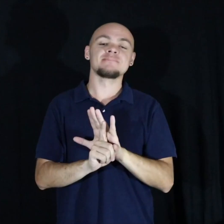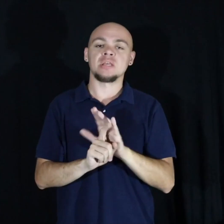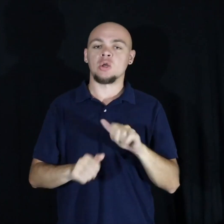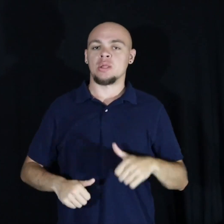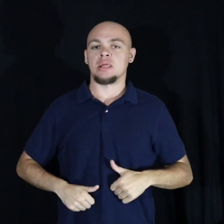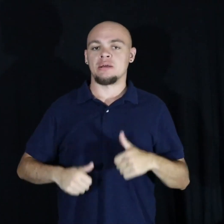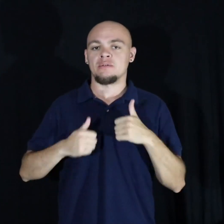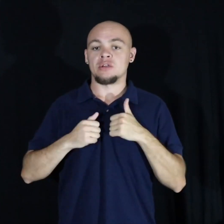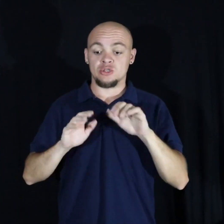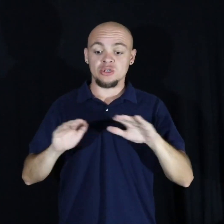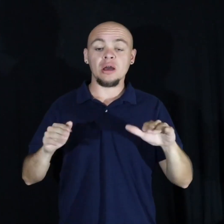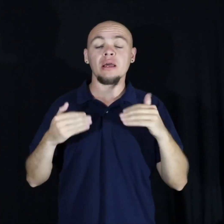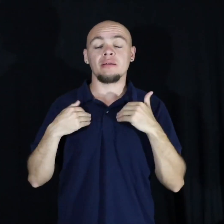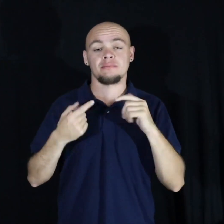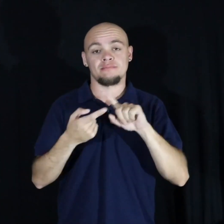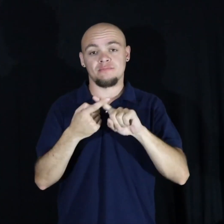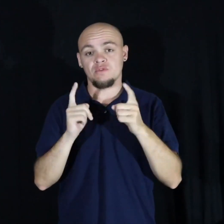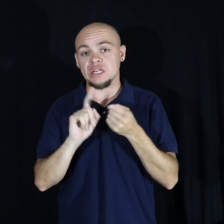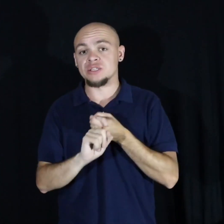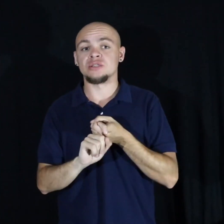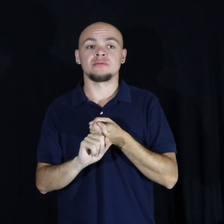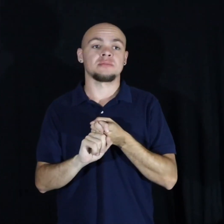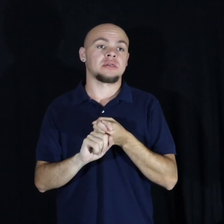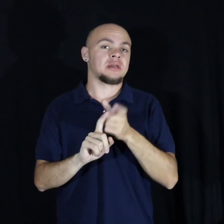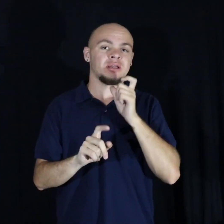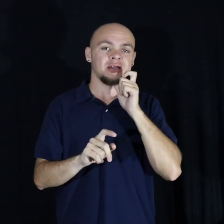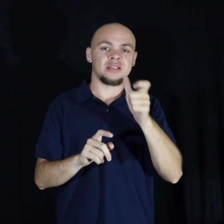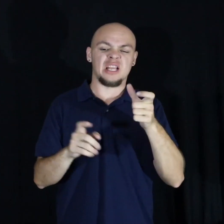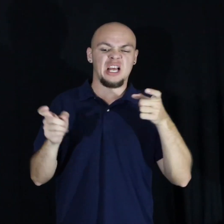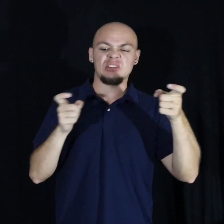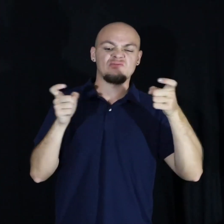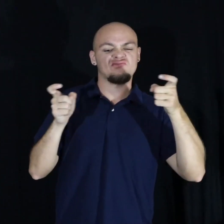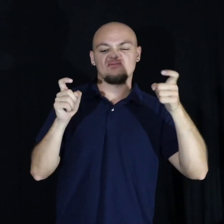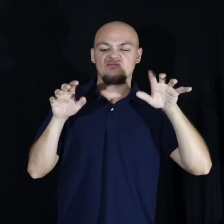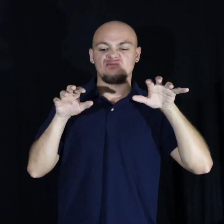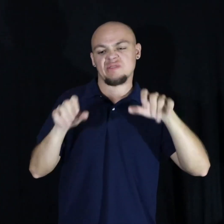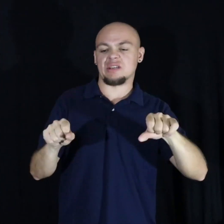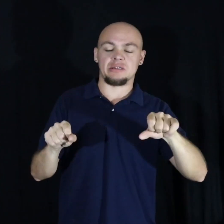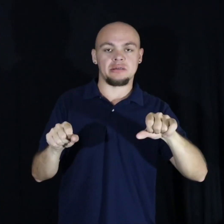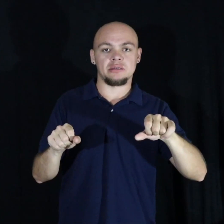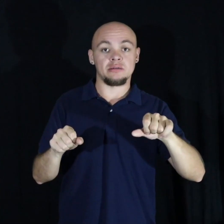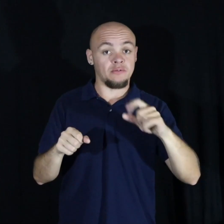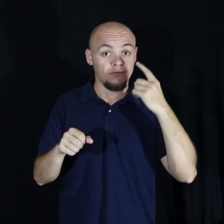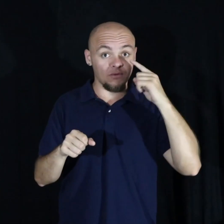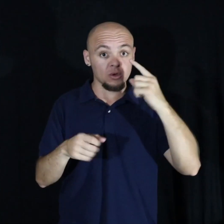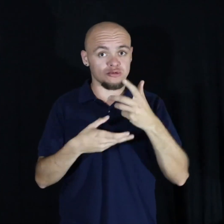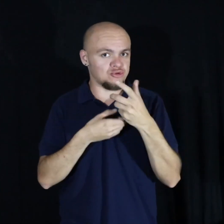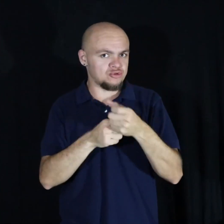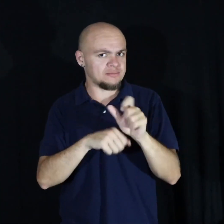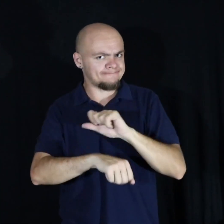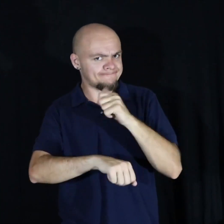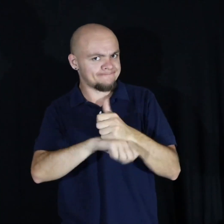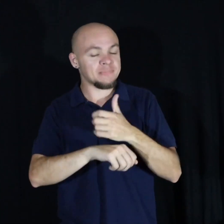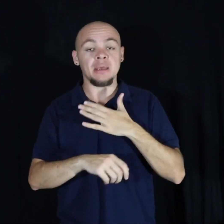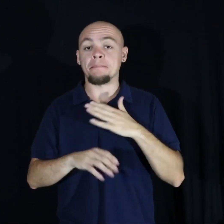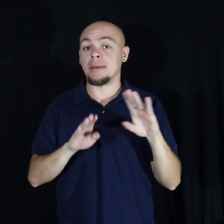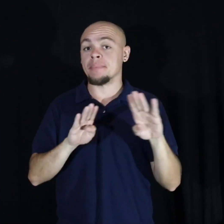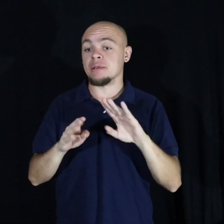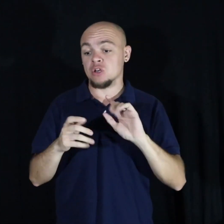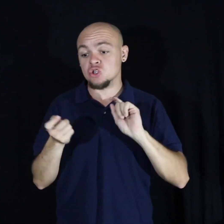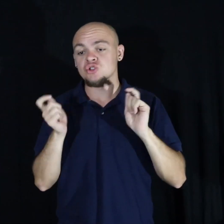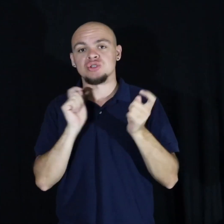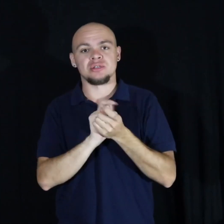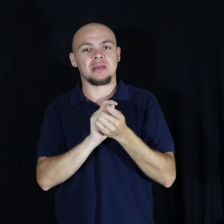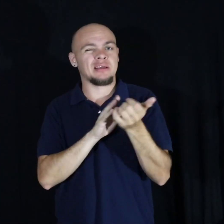give my children friendship, not dictatorship, to establish trust. I had to change my behavior, leading